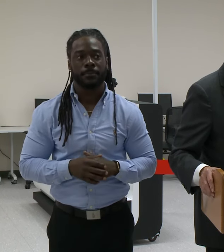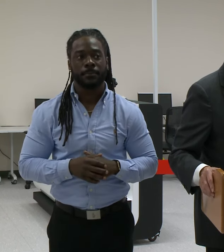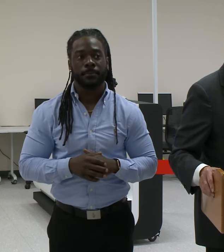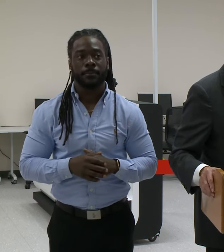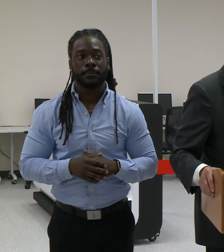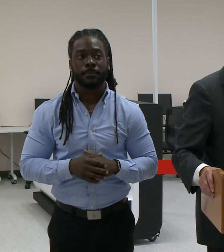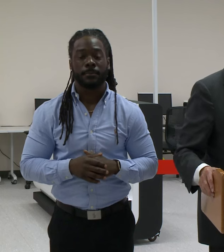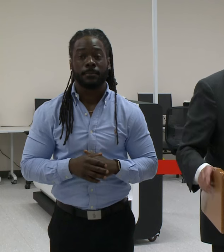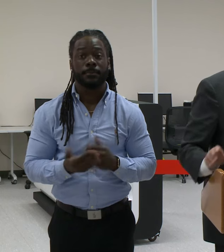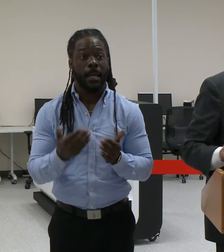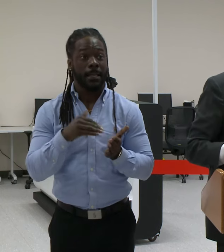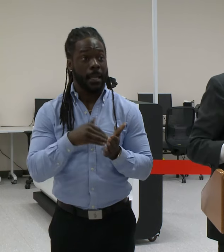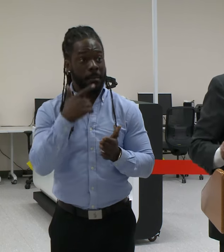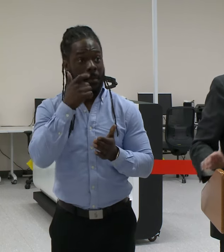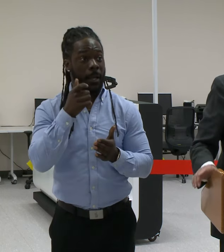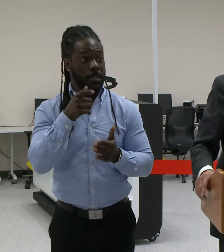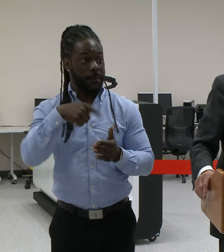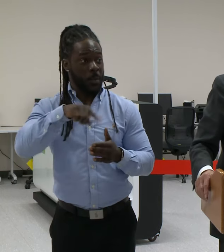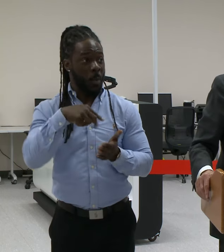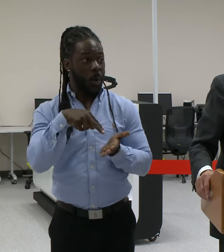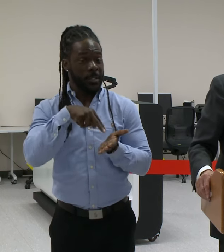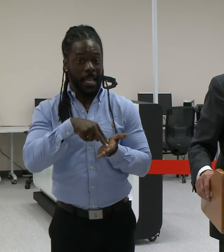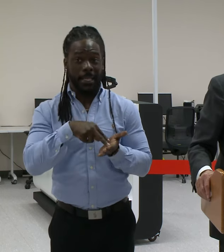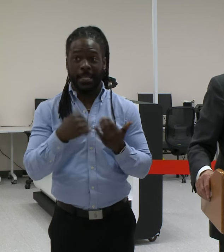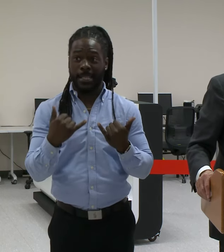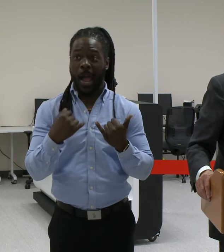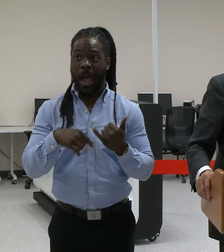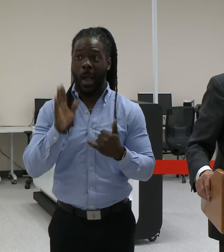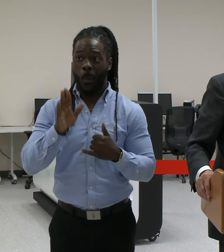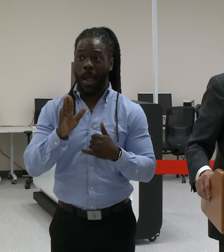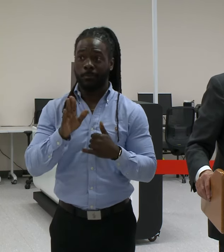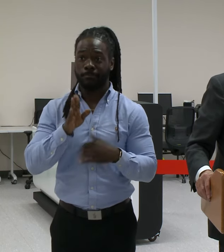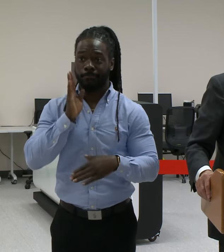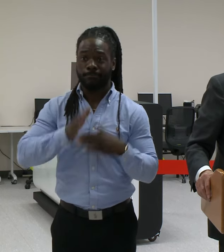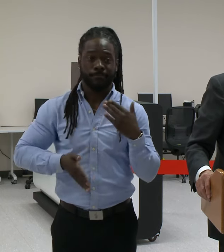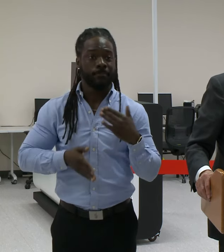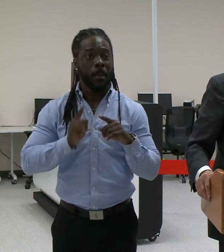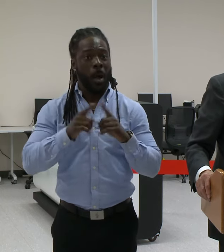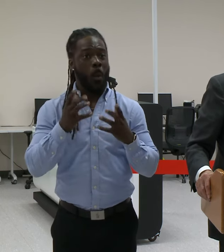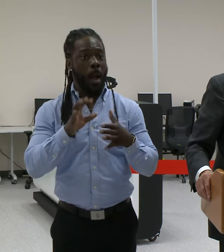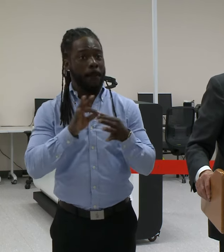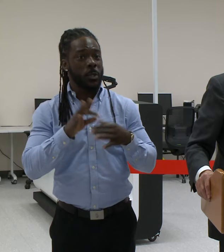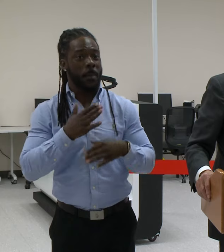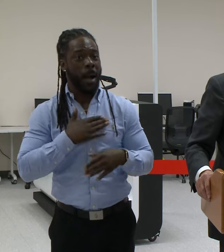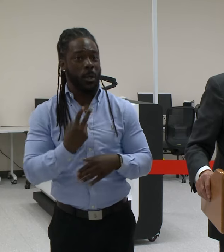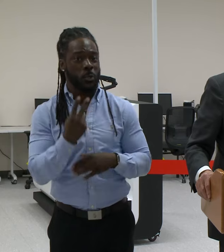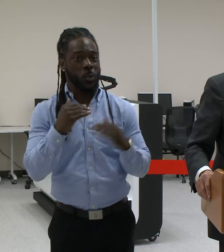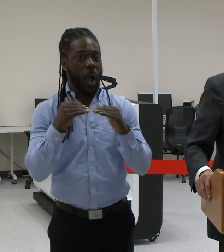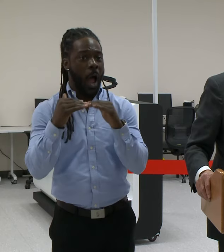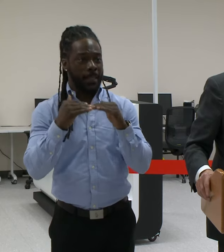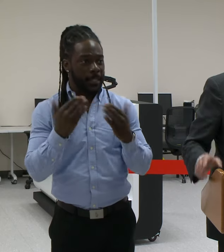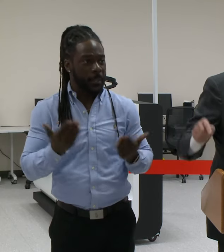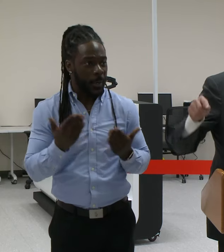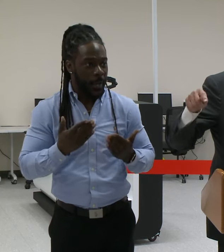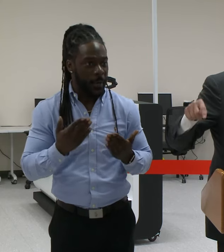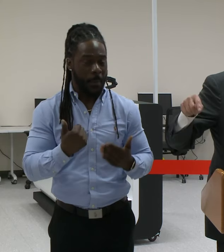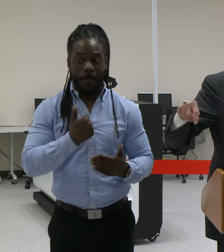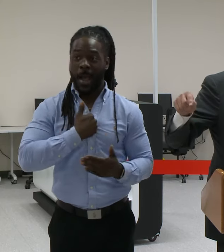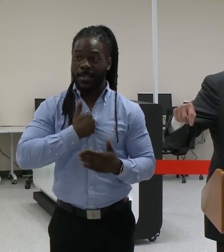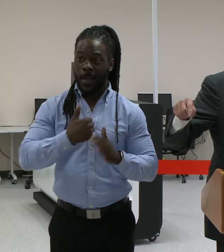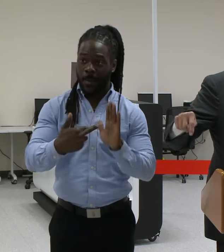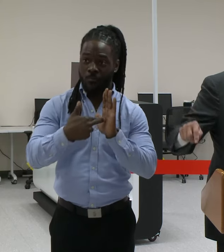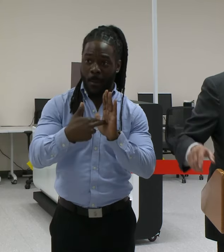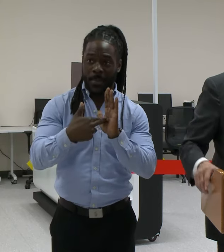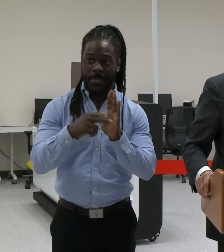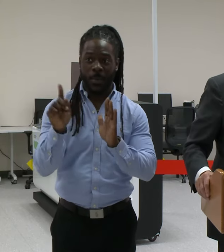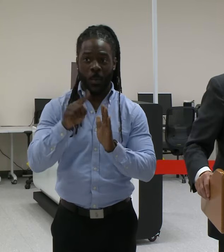Again, because all of you are standing, I'm going to really stop with that, but I want to mention my two colleagues who are here. I represented where